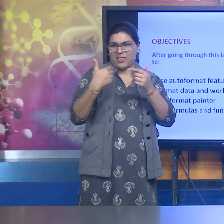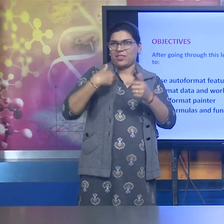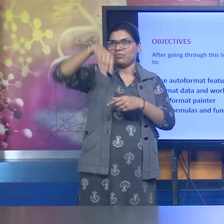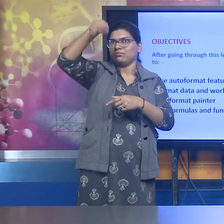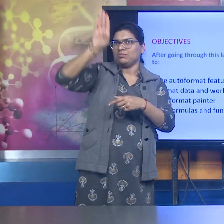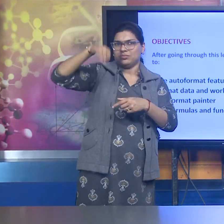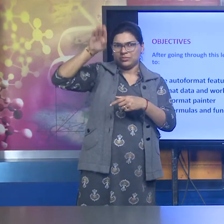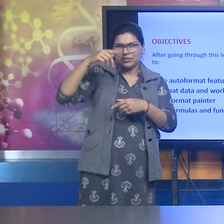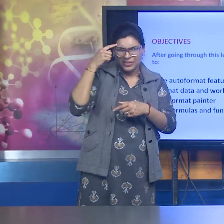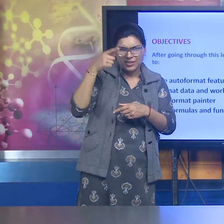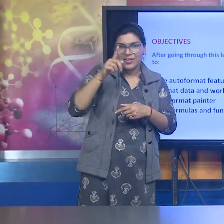Use